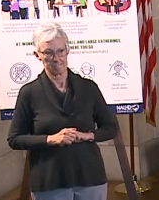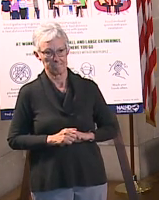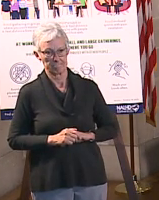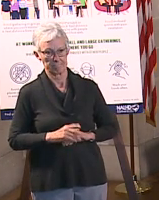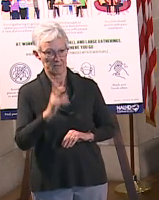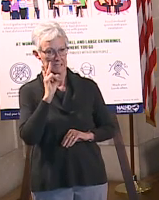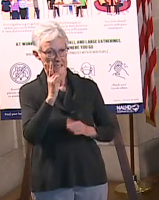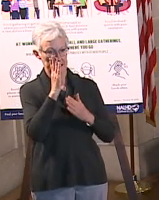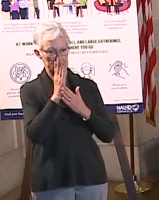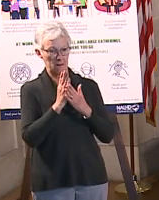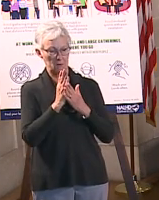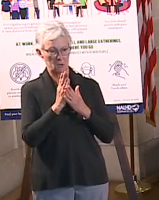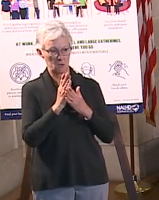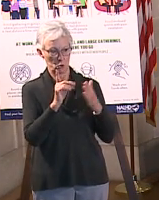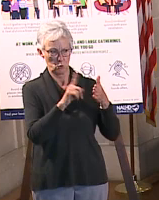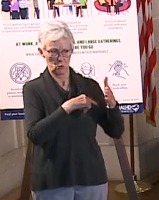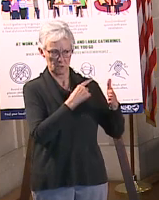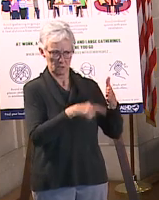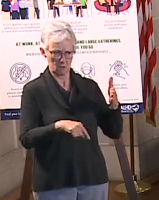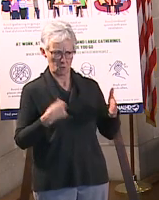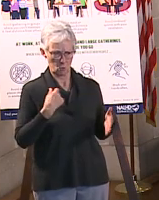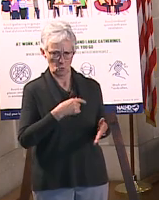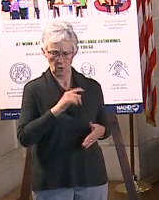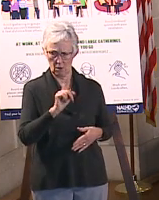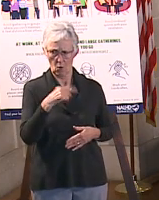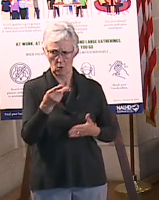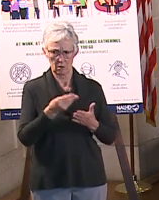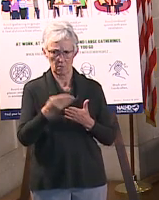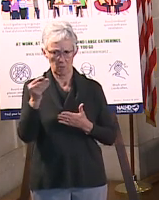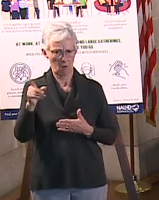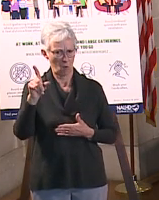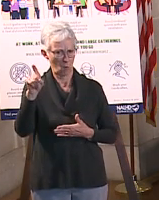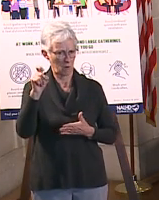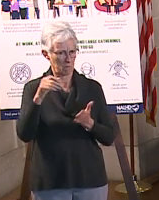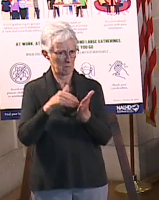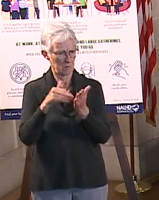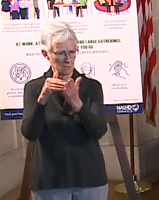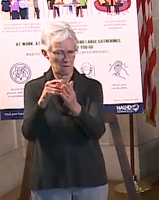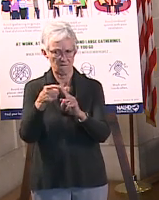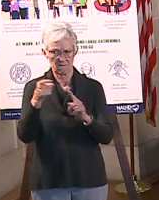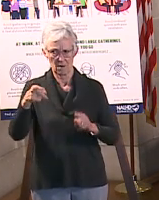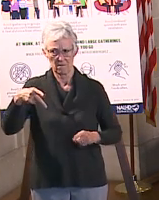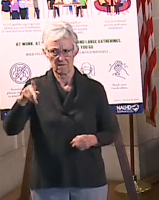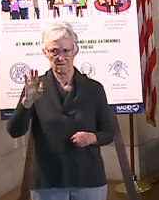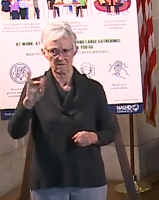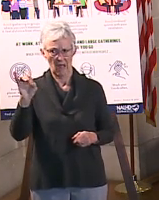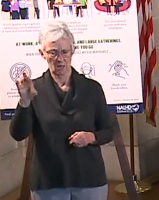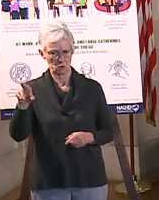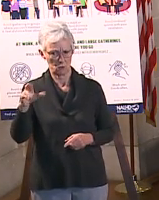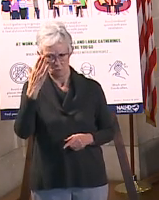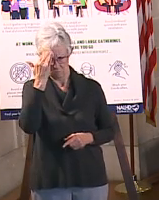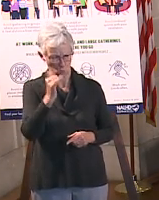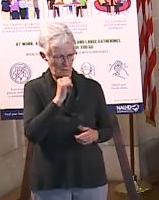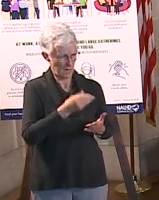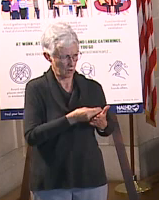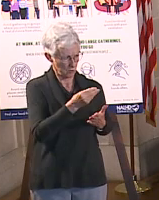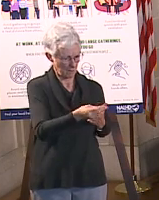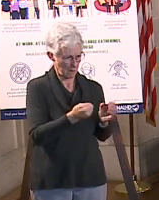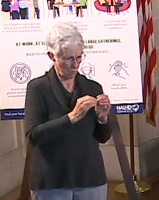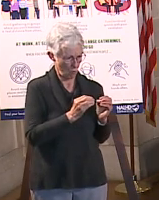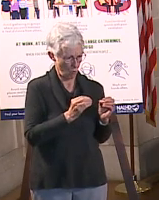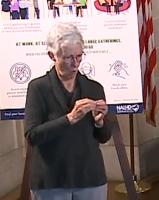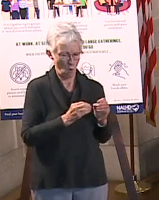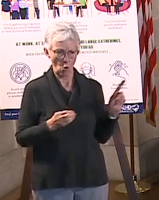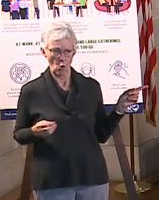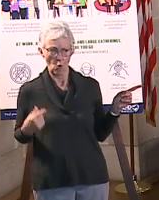of the administration about only buying 100 million doses from Pfizer. Why wouldn't you buy more? Well, it's because you want to buy them from other pharmaceutical companies